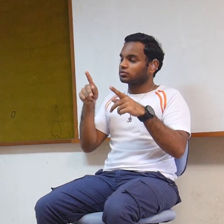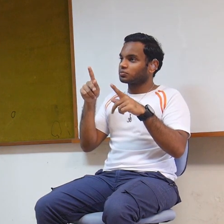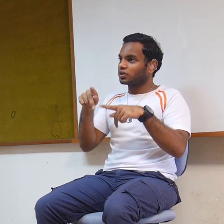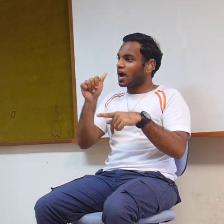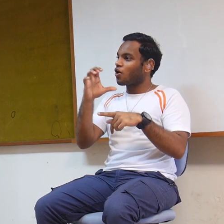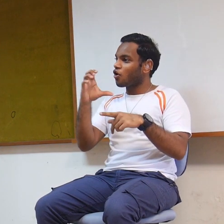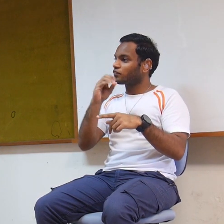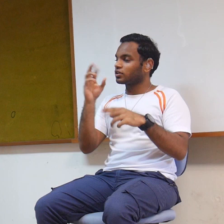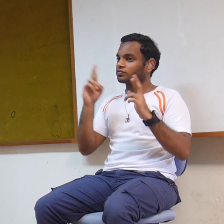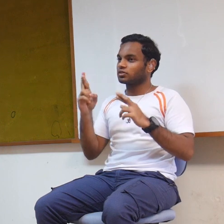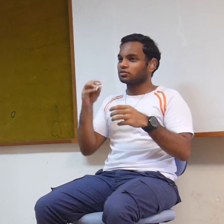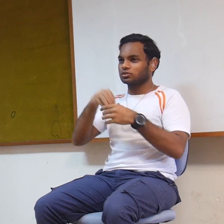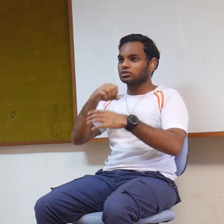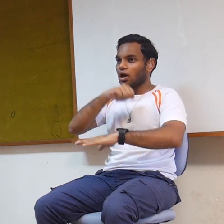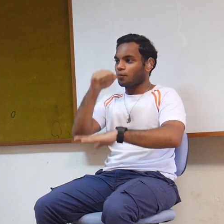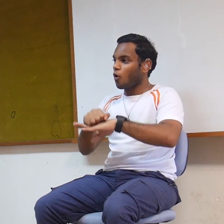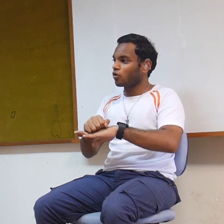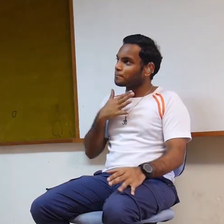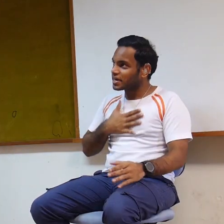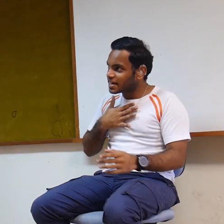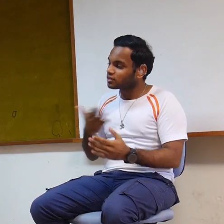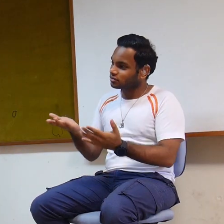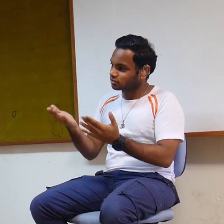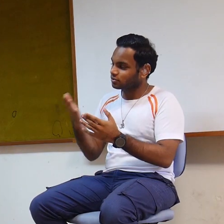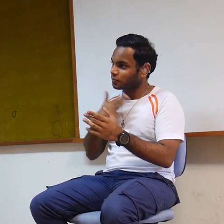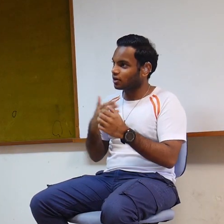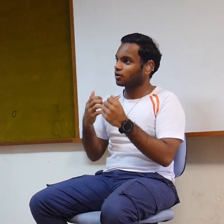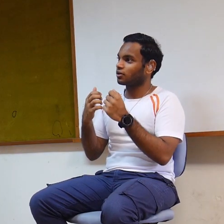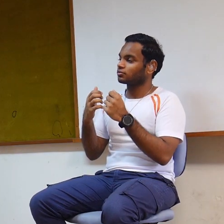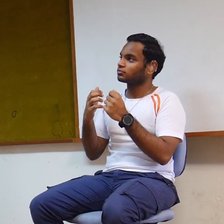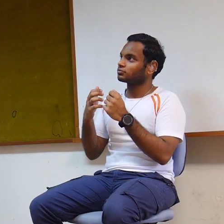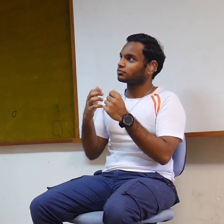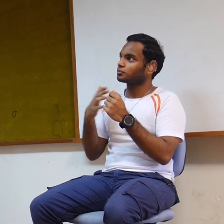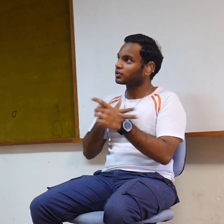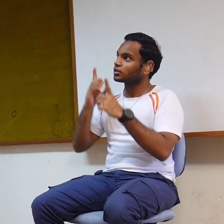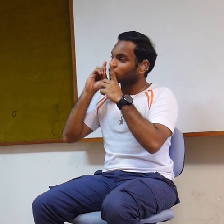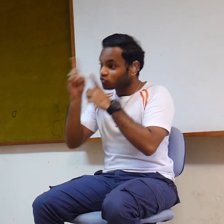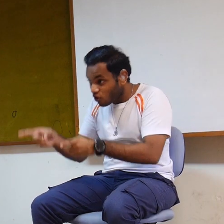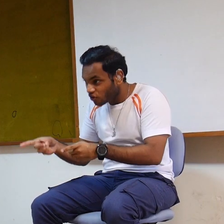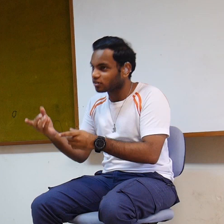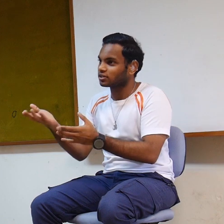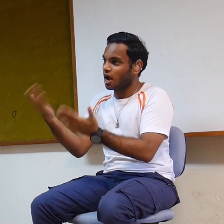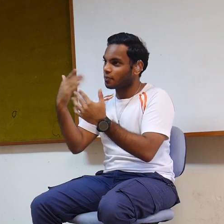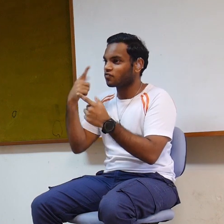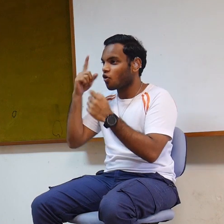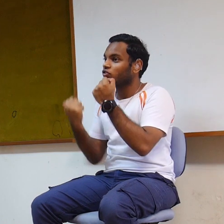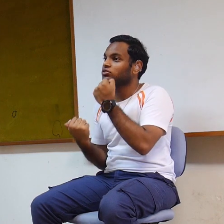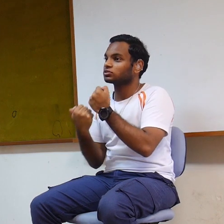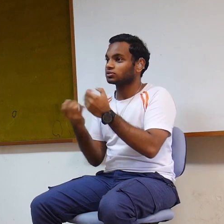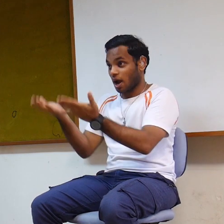explained to